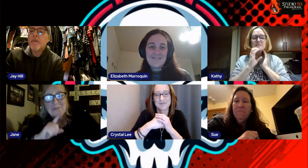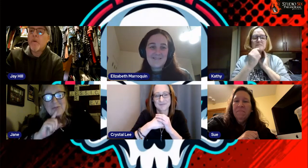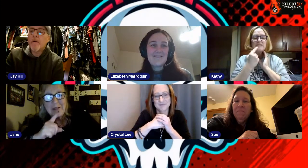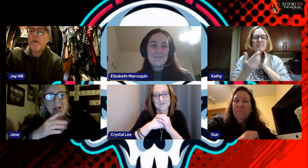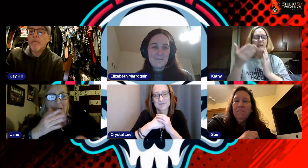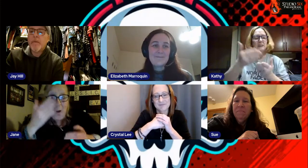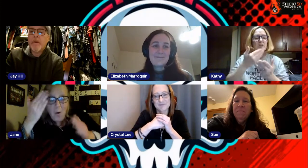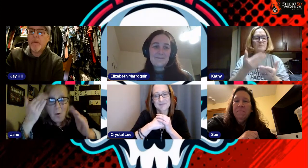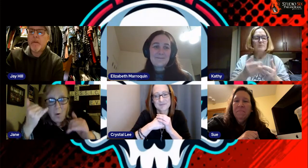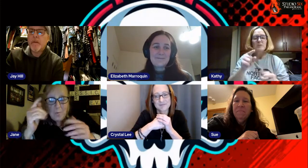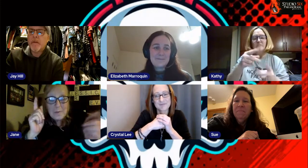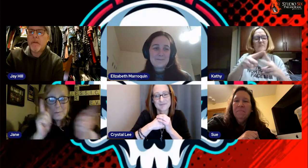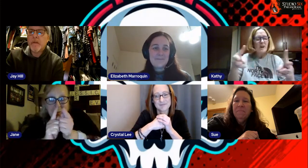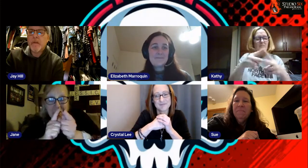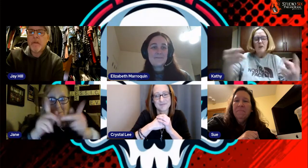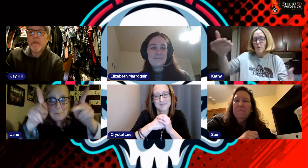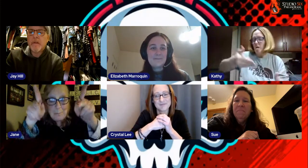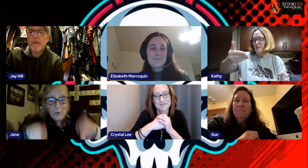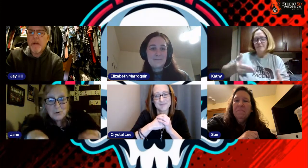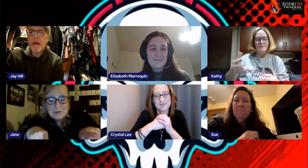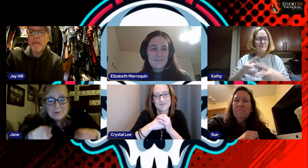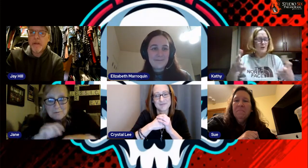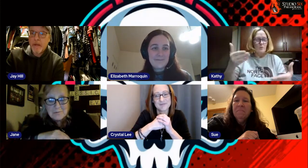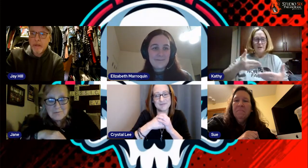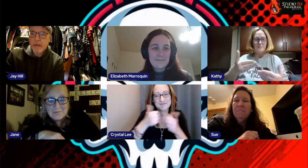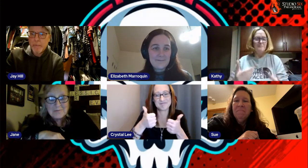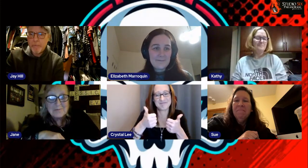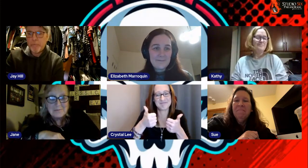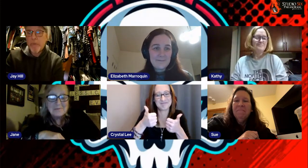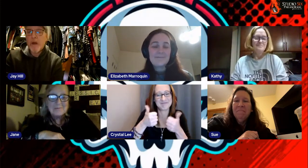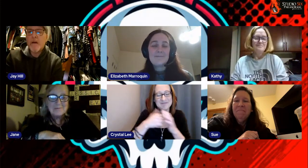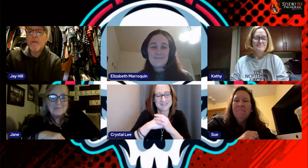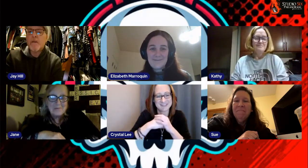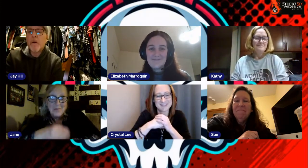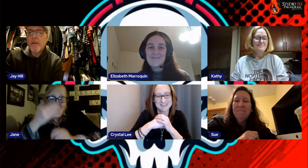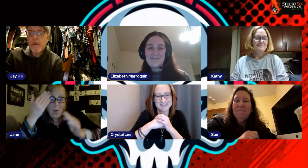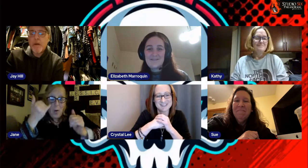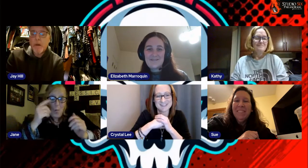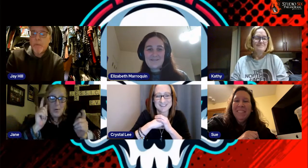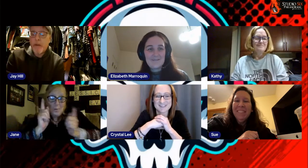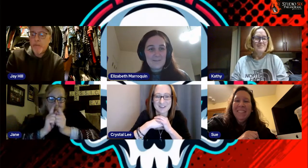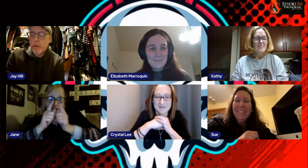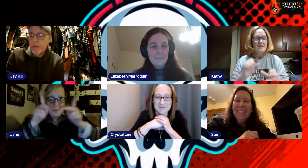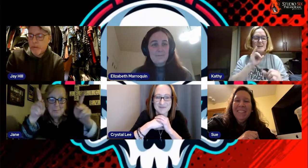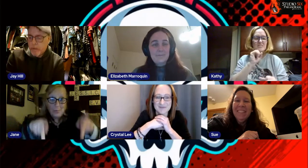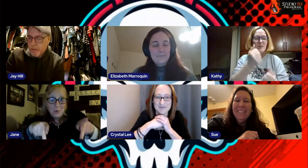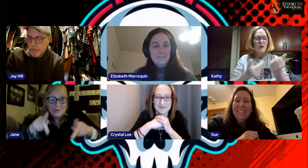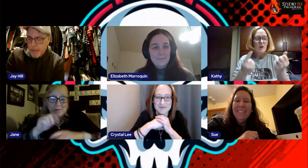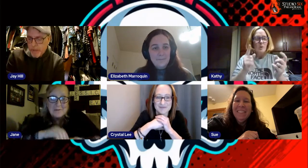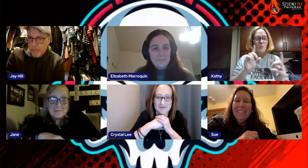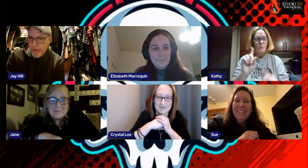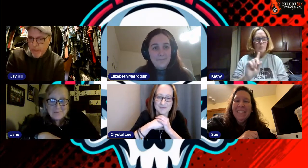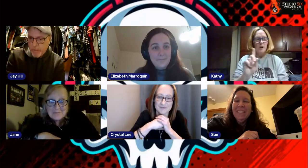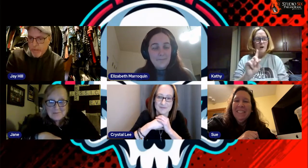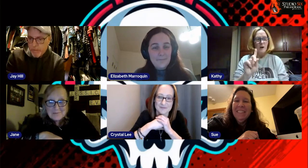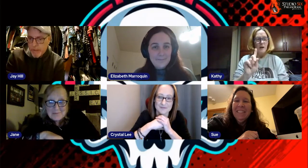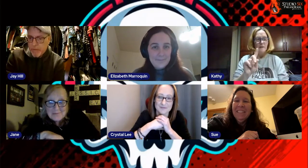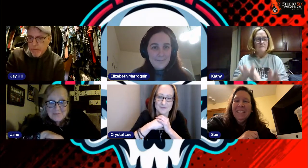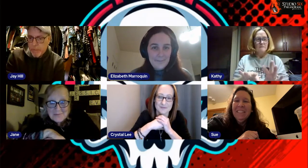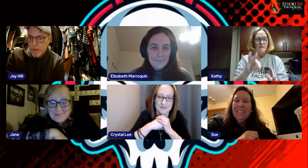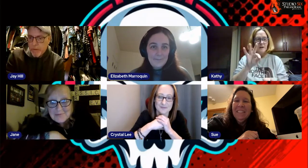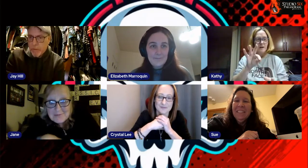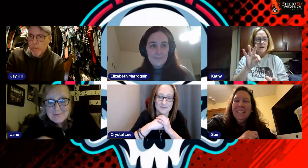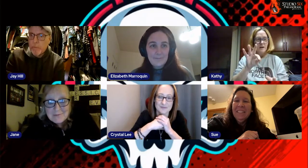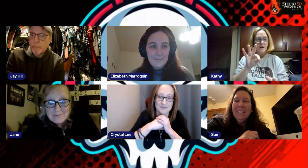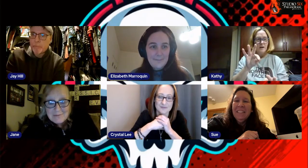very much welcome. Very much. Yes. So is there a place where they can find